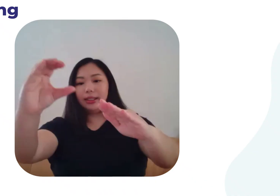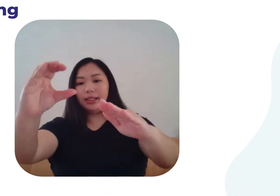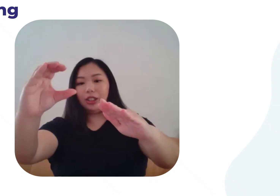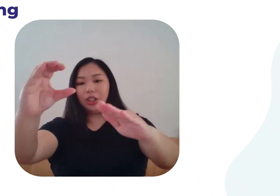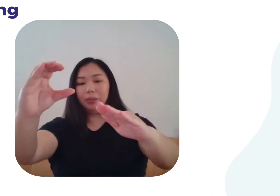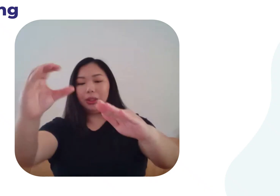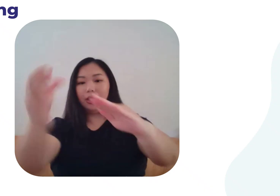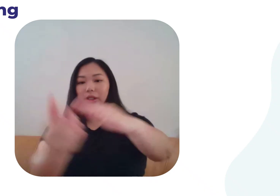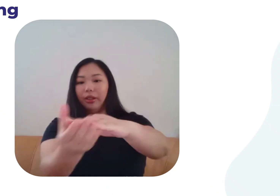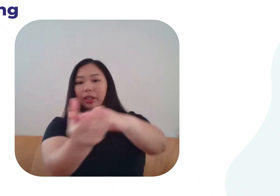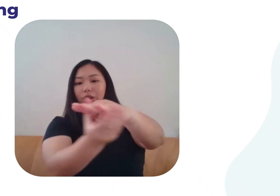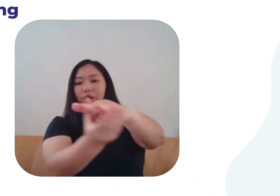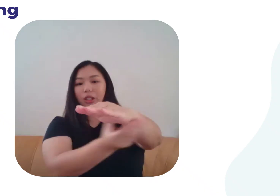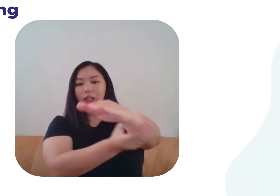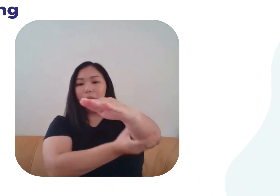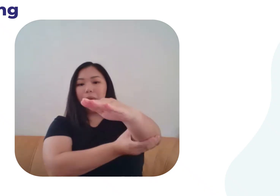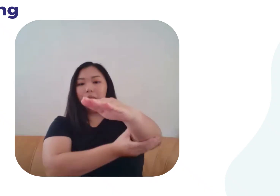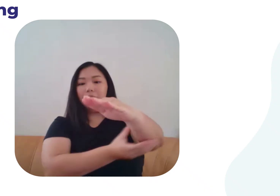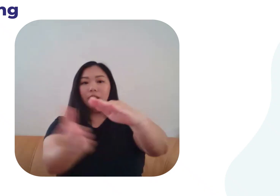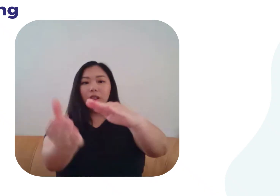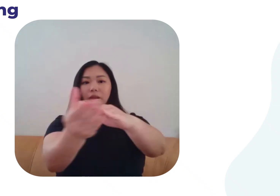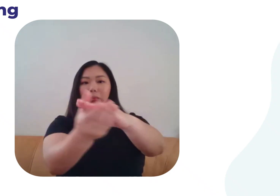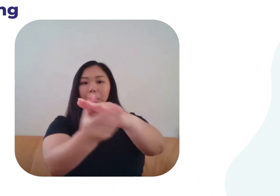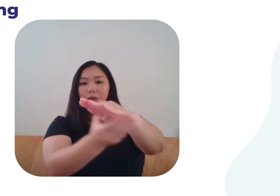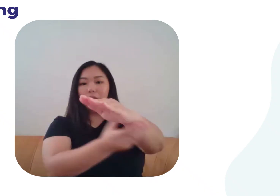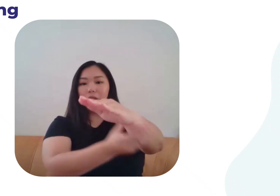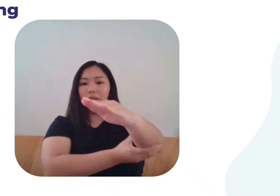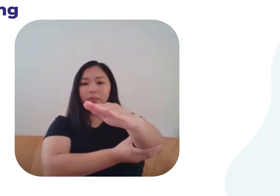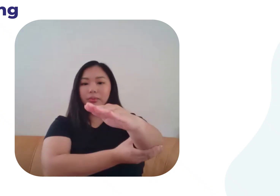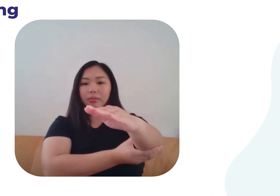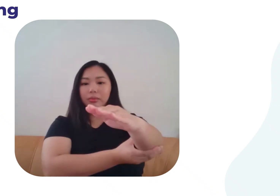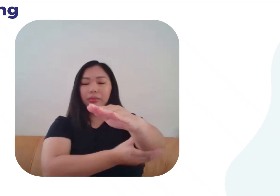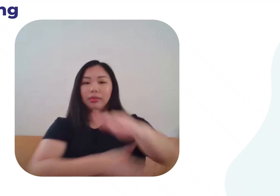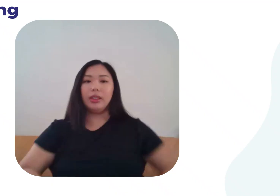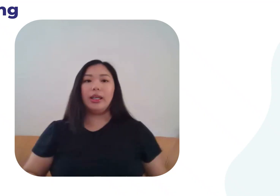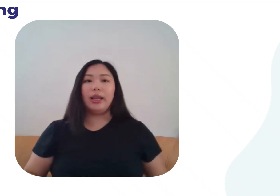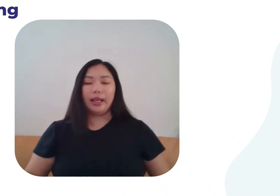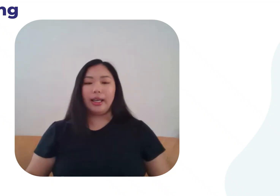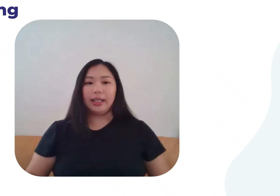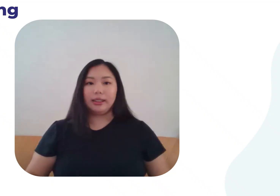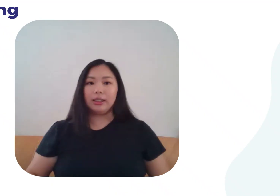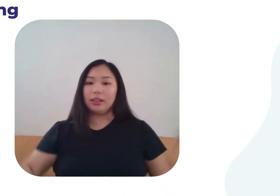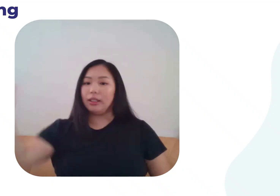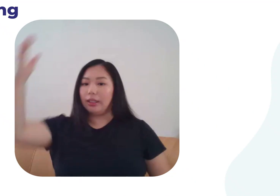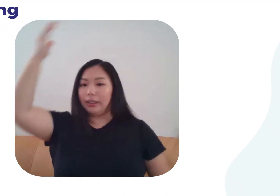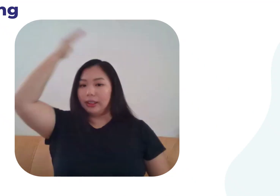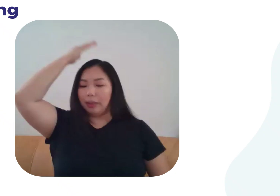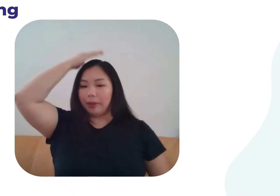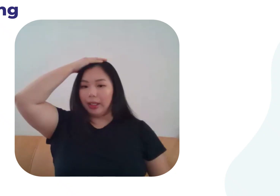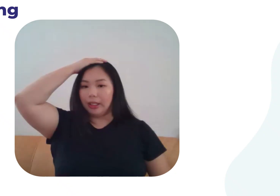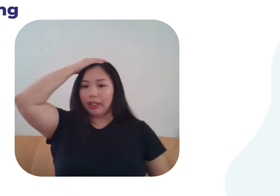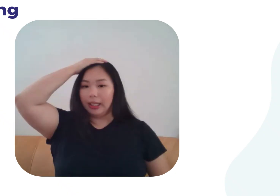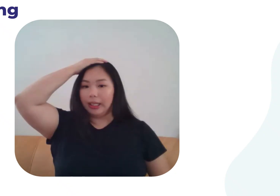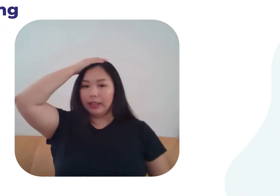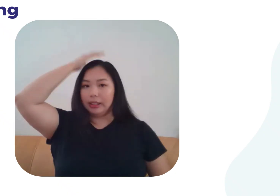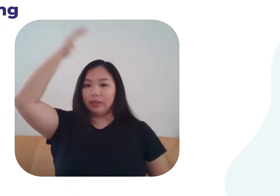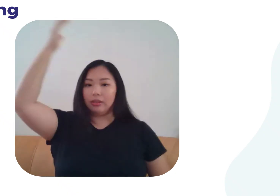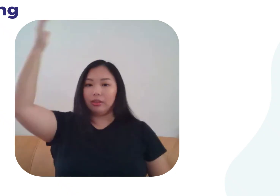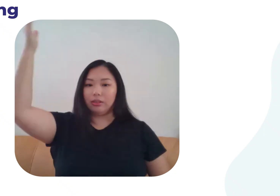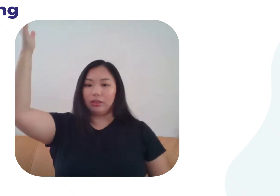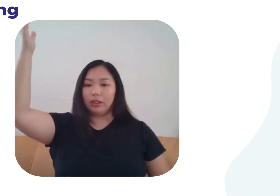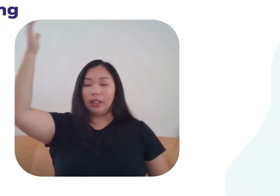hand, C shape the other, and draw up, boot. Hat, tap your head,